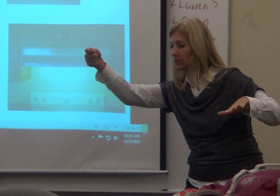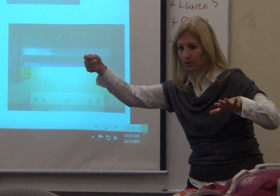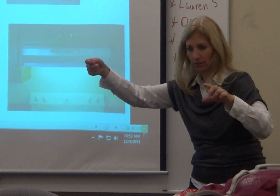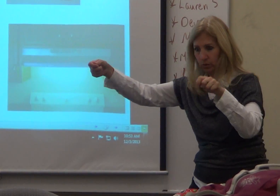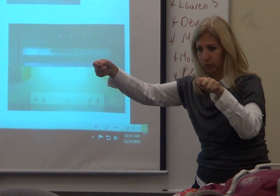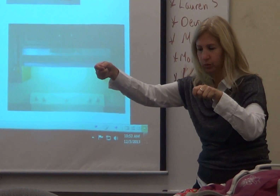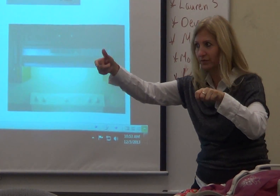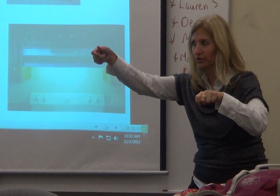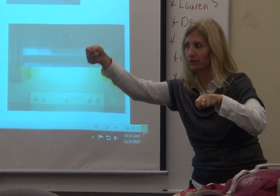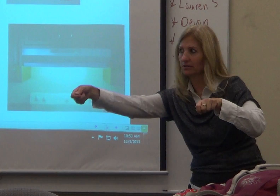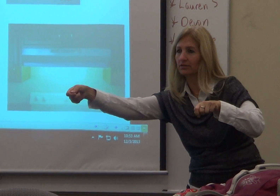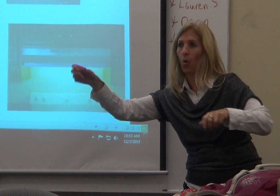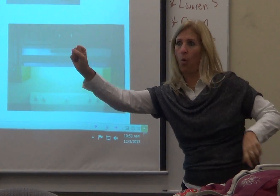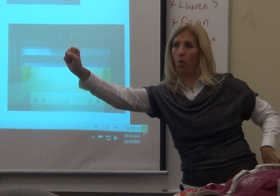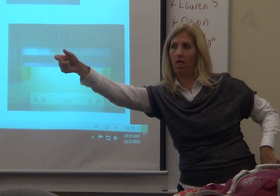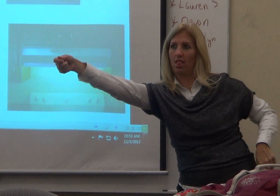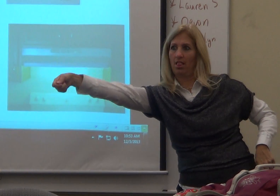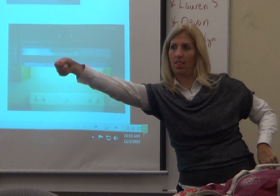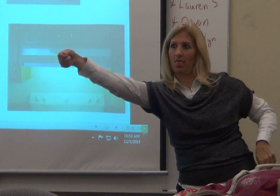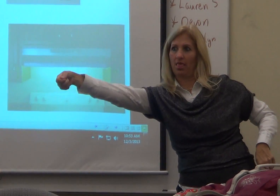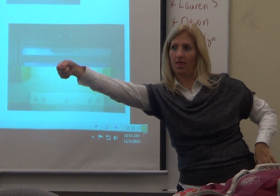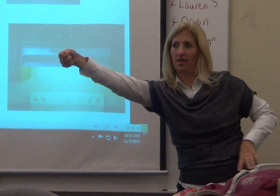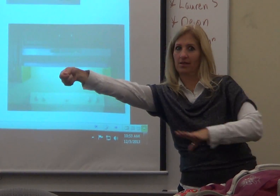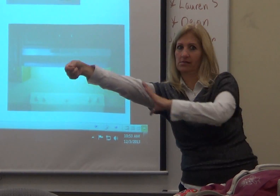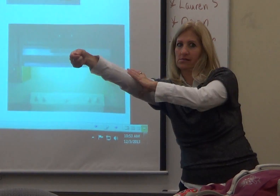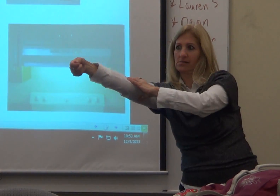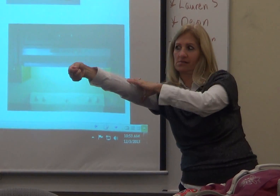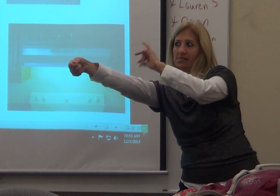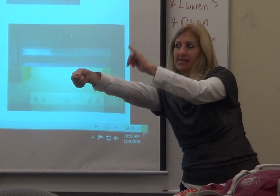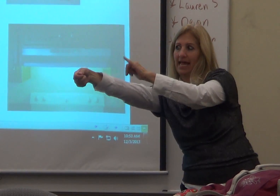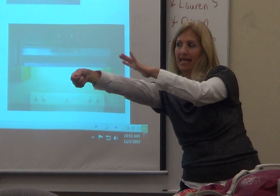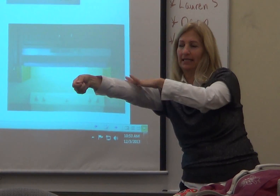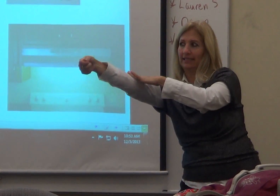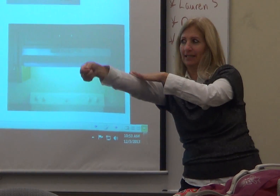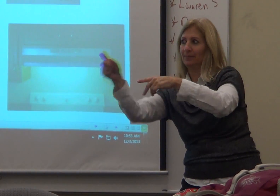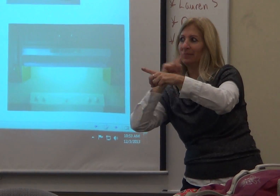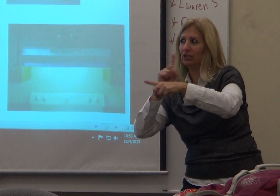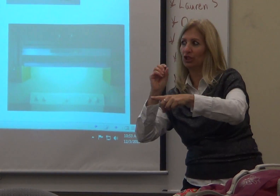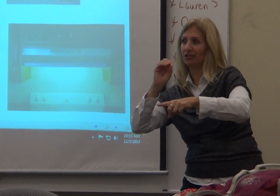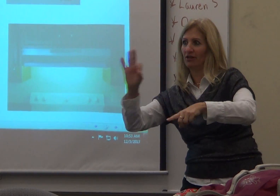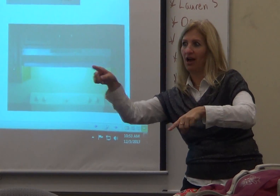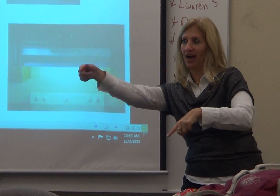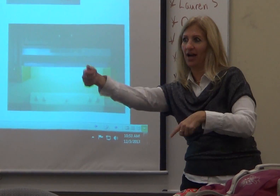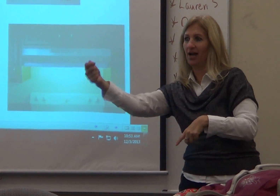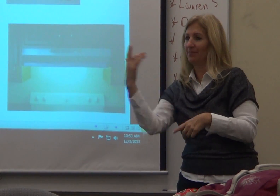You would hate to turn it on and not finish the garbage, so you always need to remember